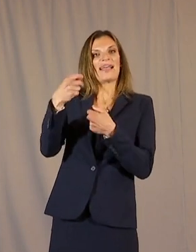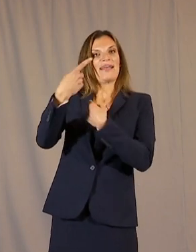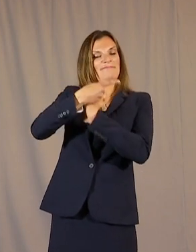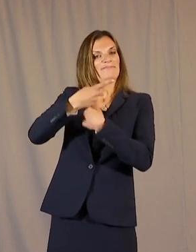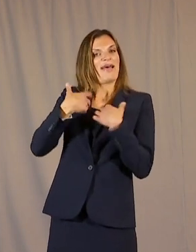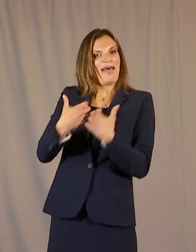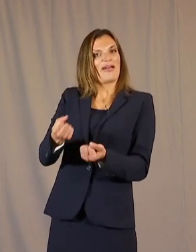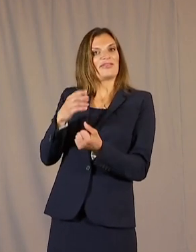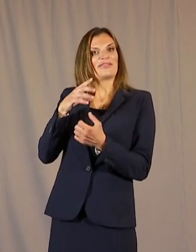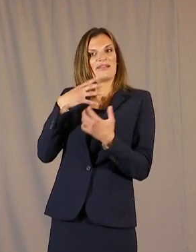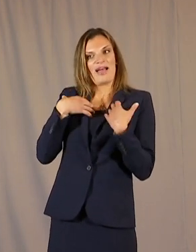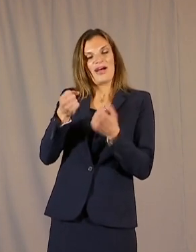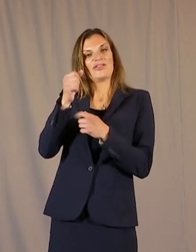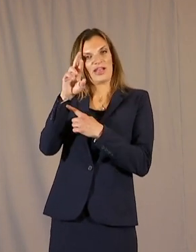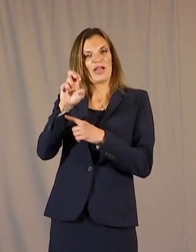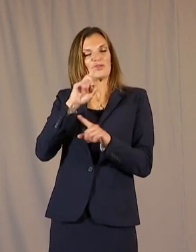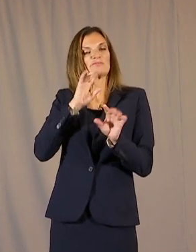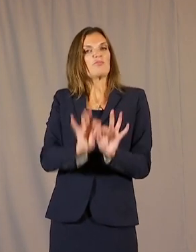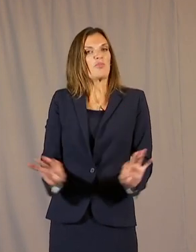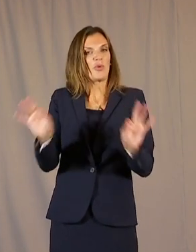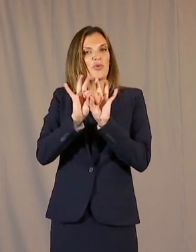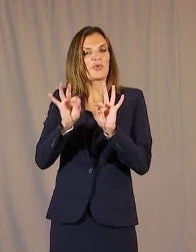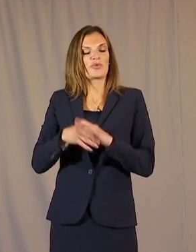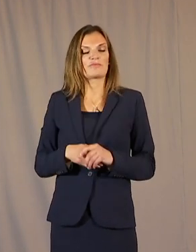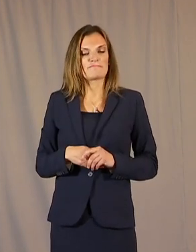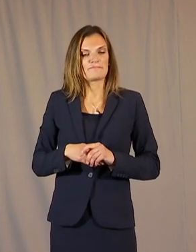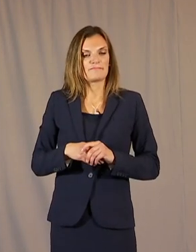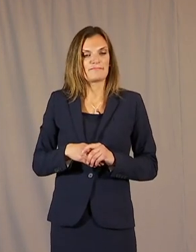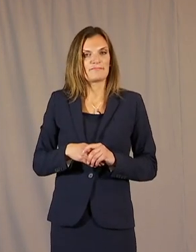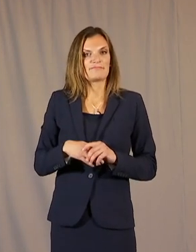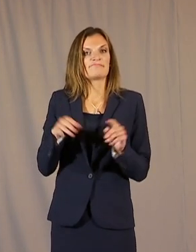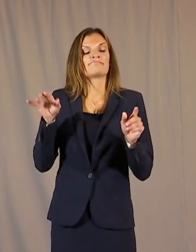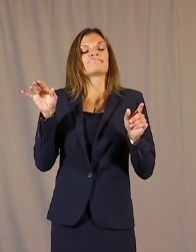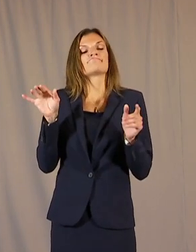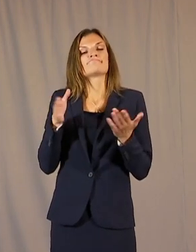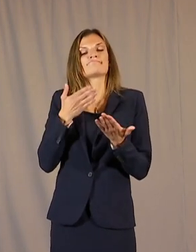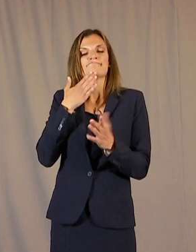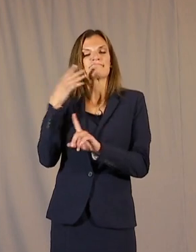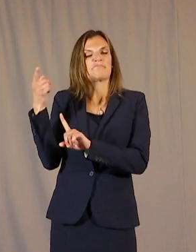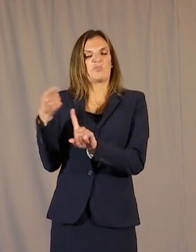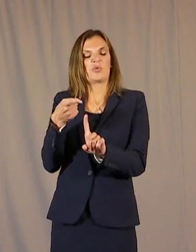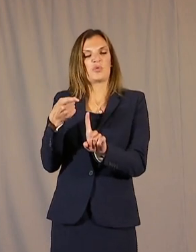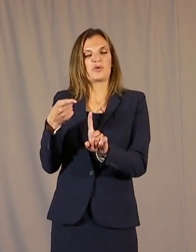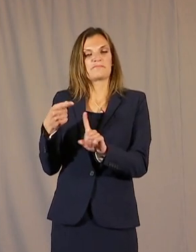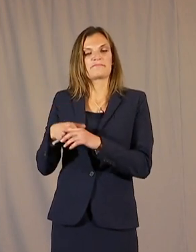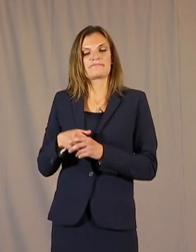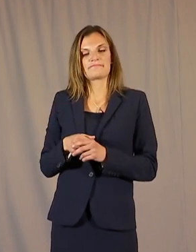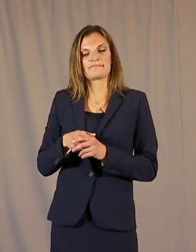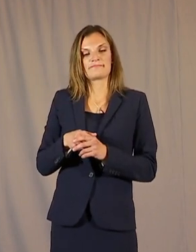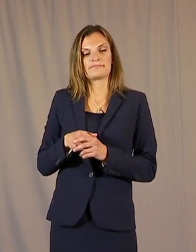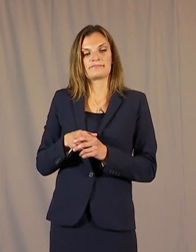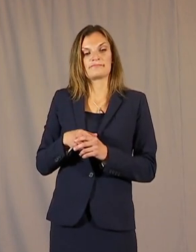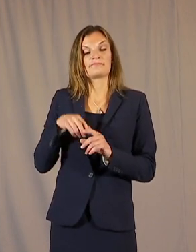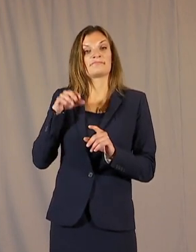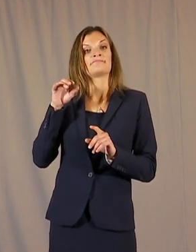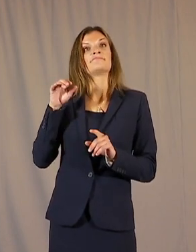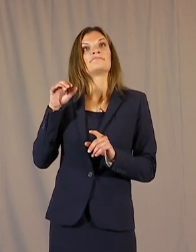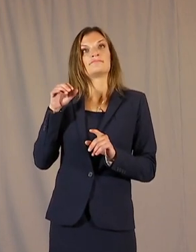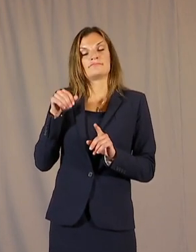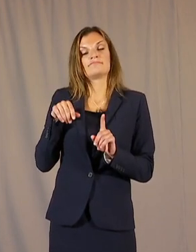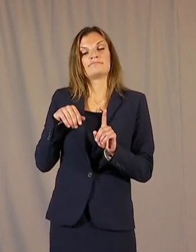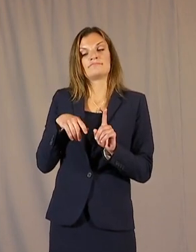that no one is unable to access health care. But also, it kind of brings into a point of having an environment with where